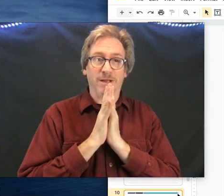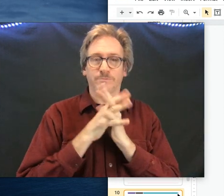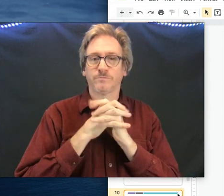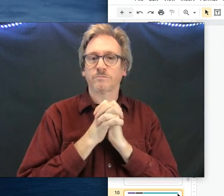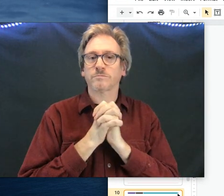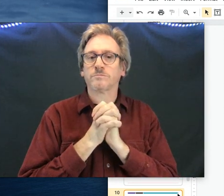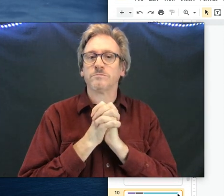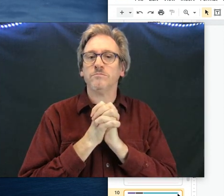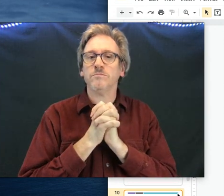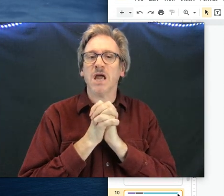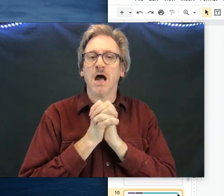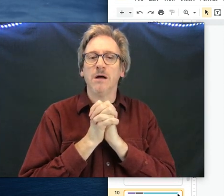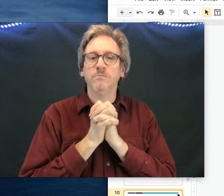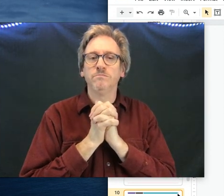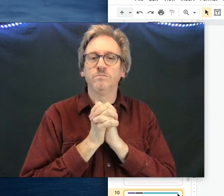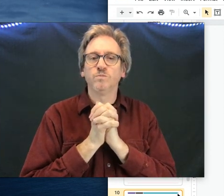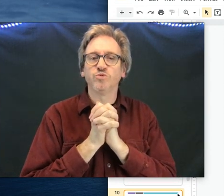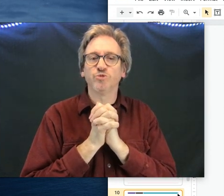anyway,